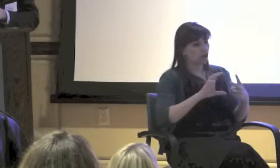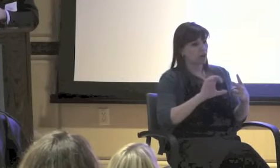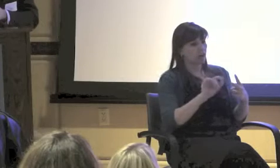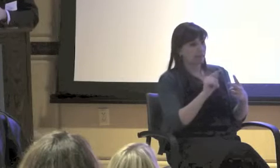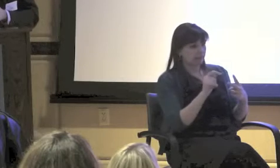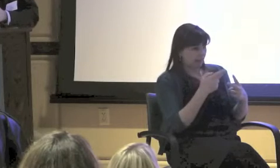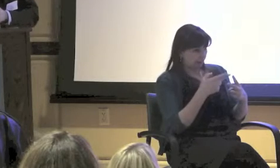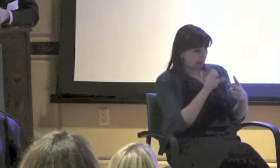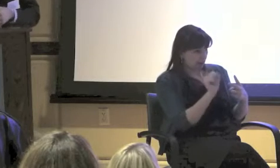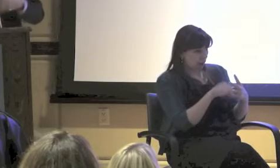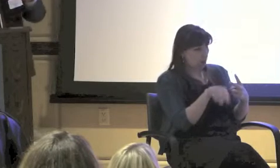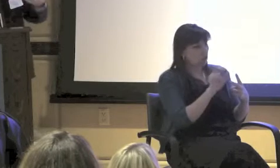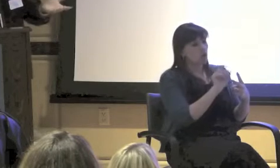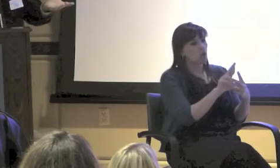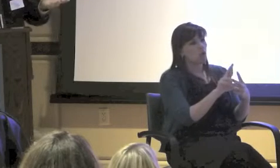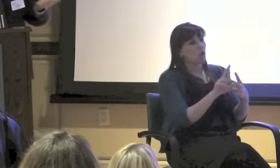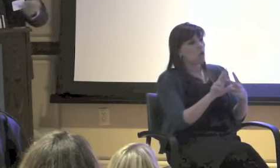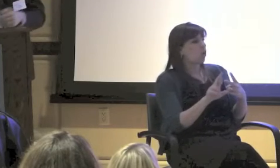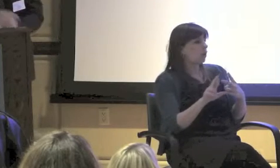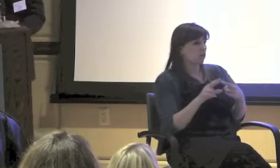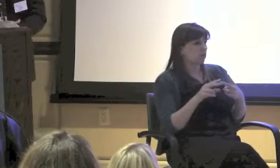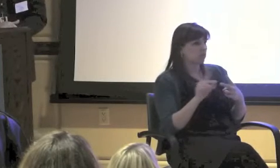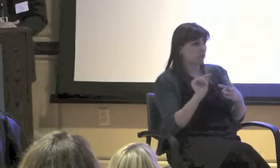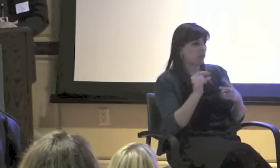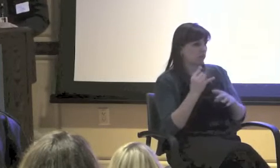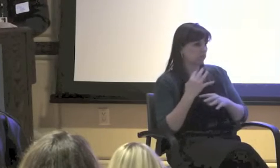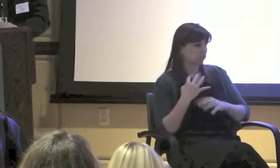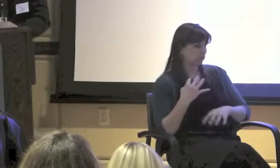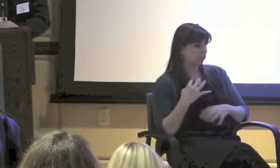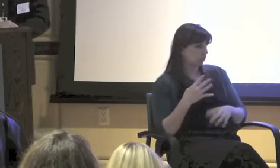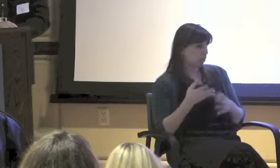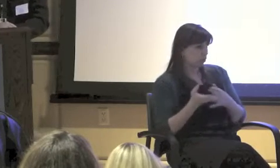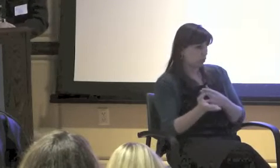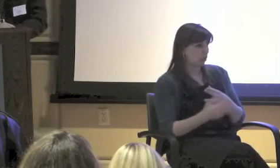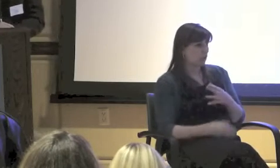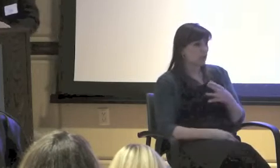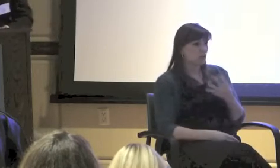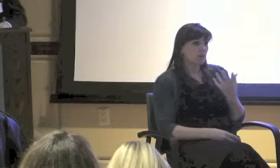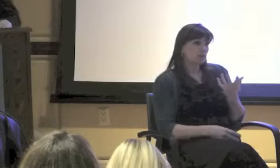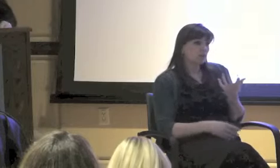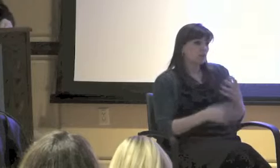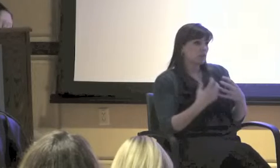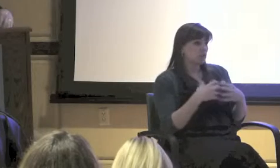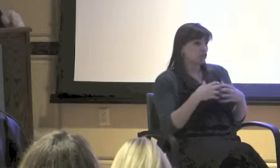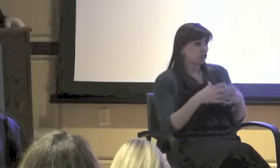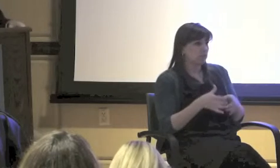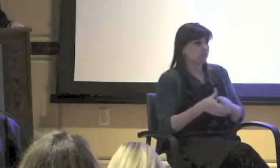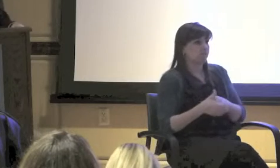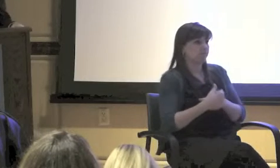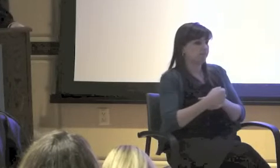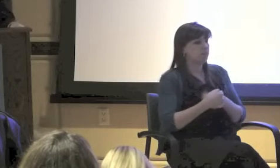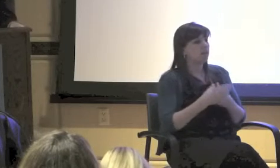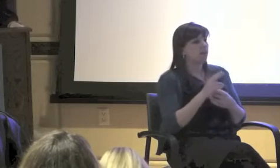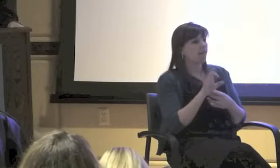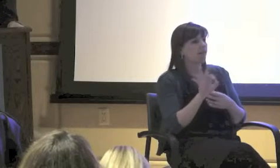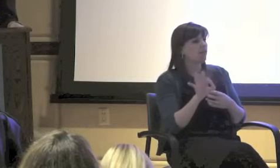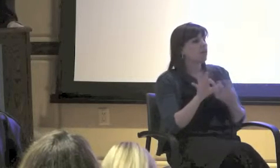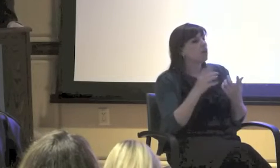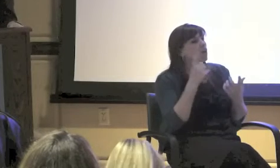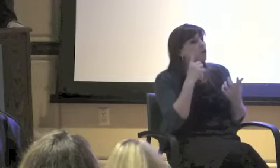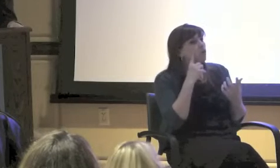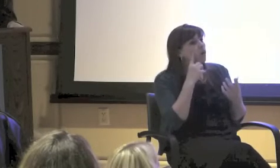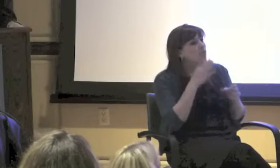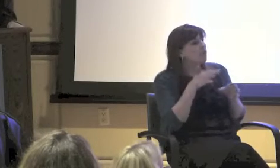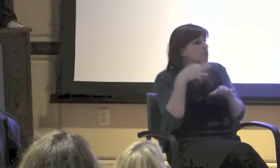catheterize through it or the urine will drain out. This is really the main benefit are for those who